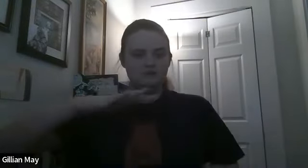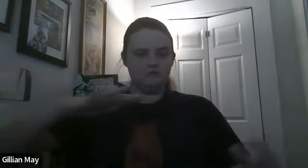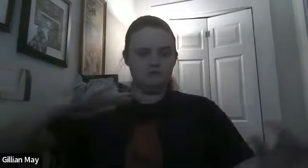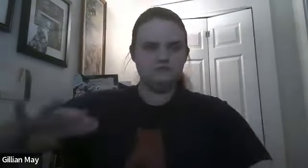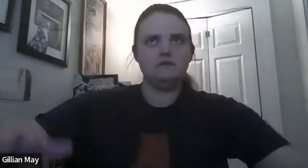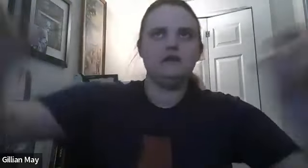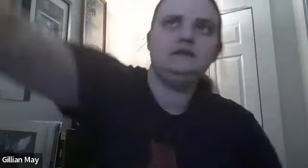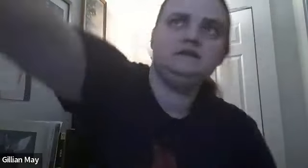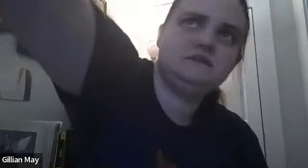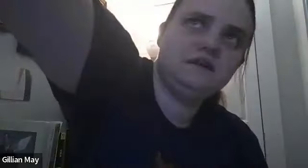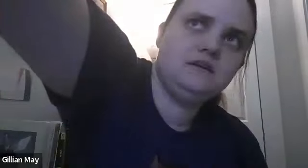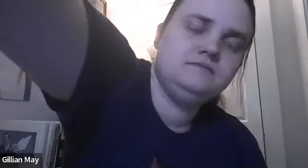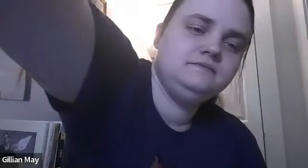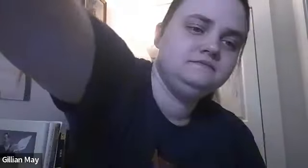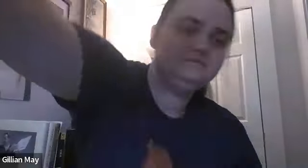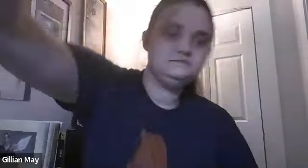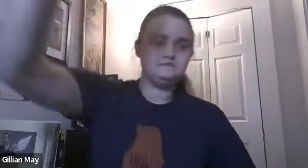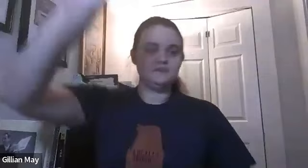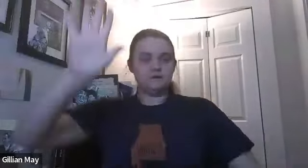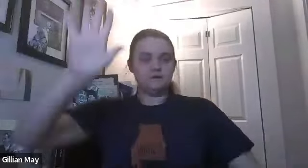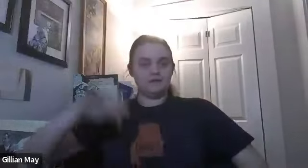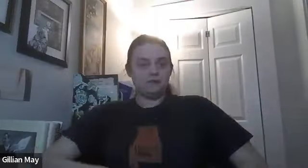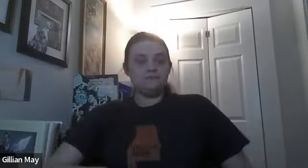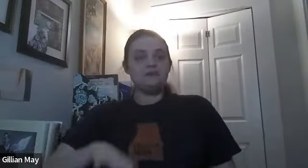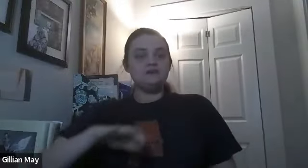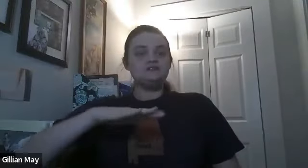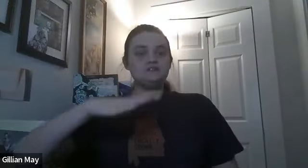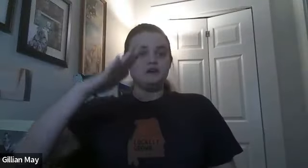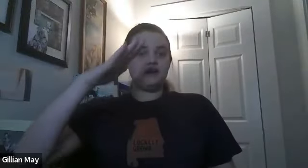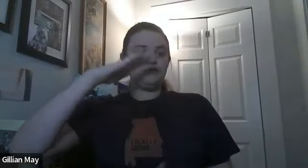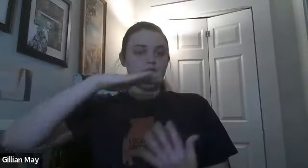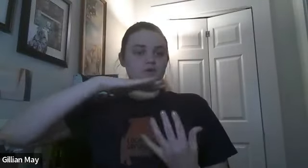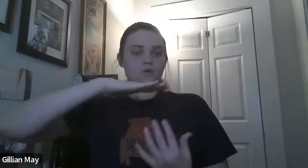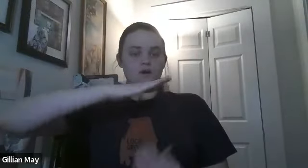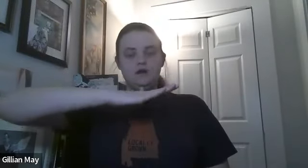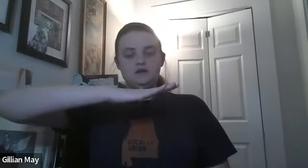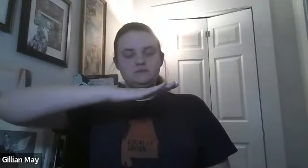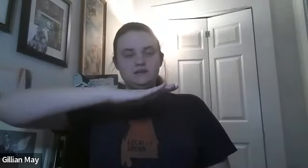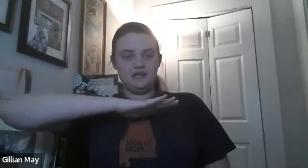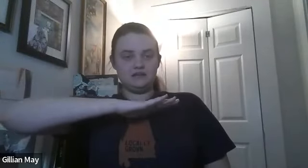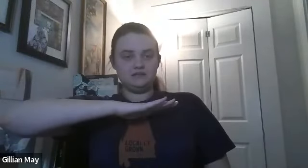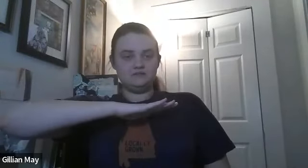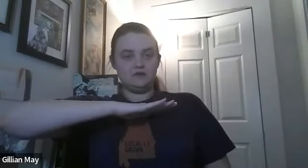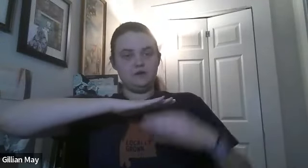Ooh, the lighting does not. Okay, there we go. So, you're going to have your non-dominant hand kind of up